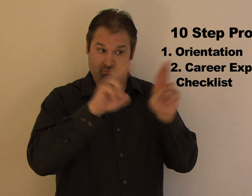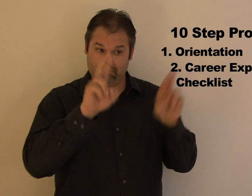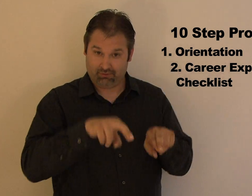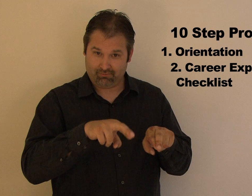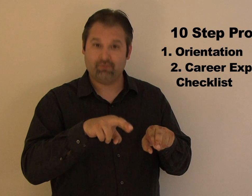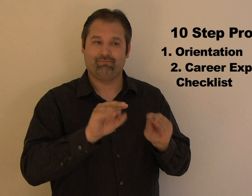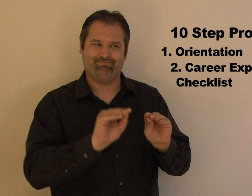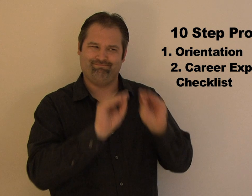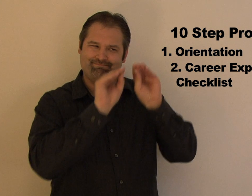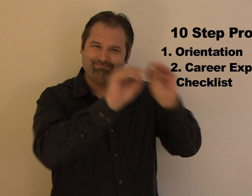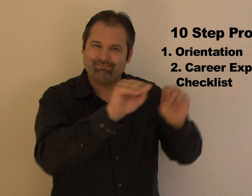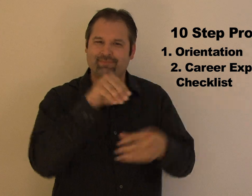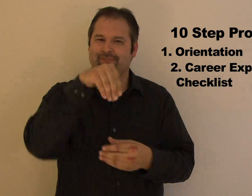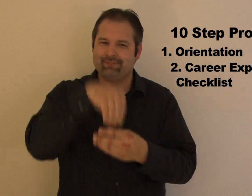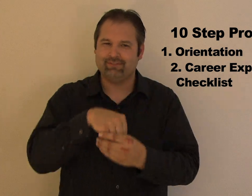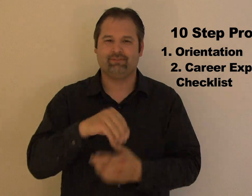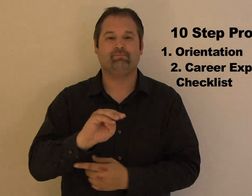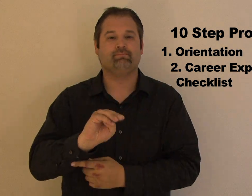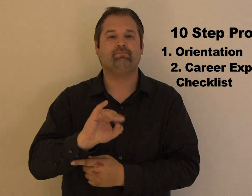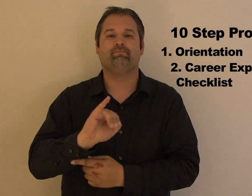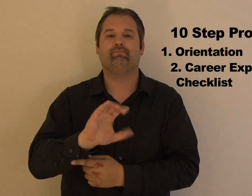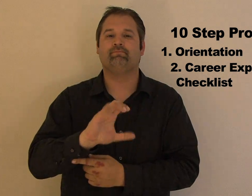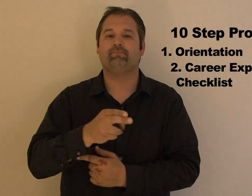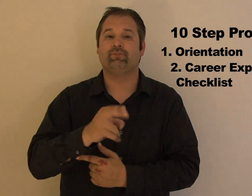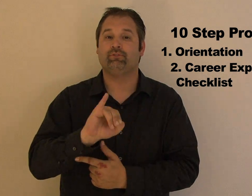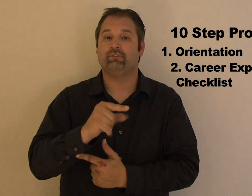Developing a resume and posting it to the Michigan Talent Bank.